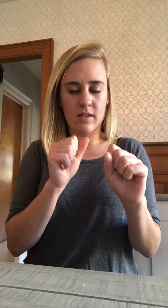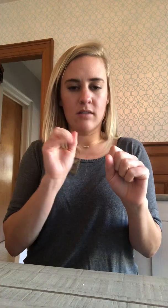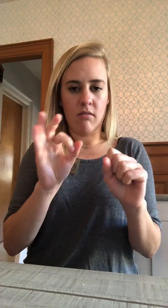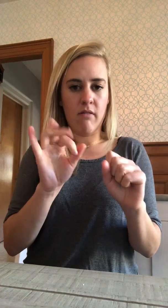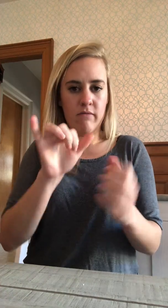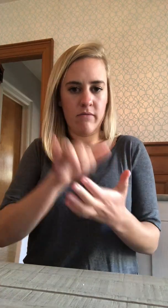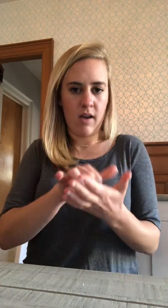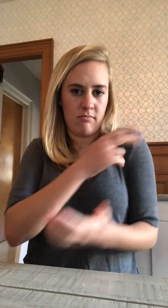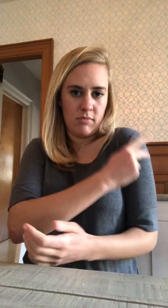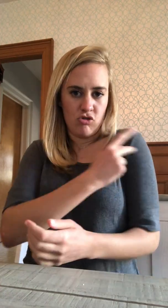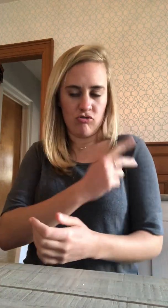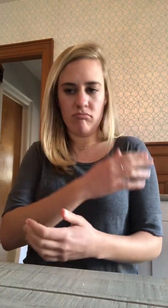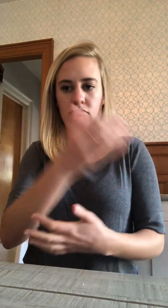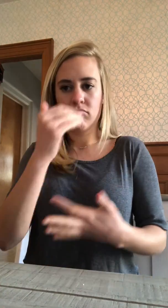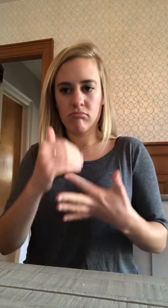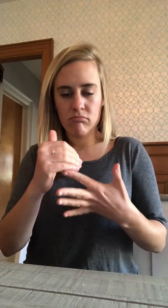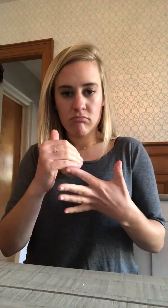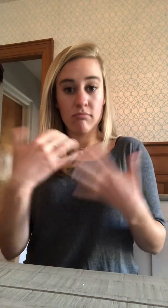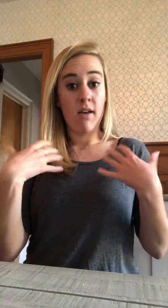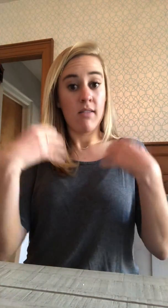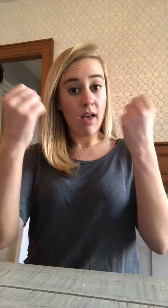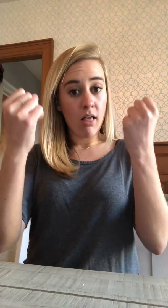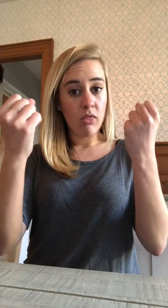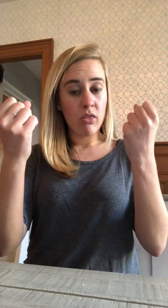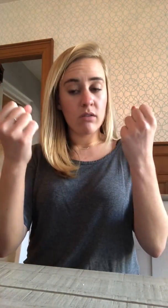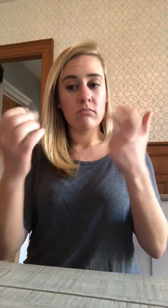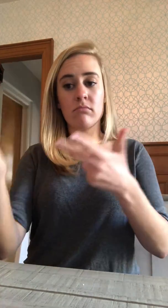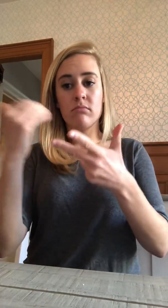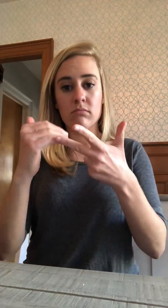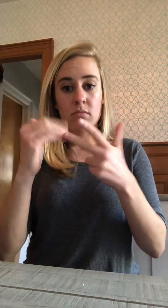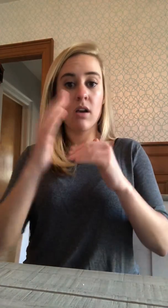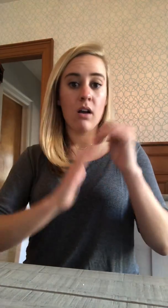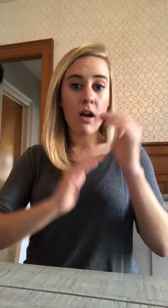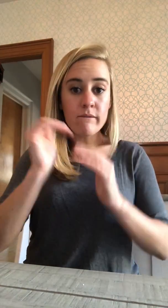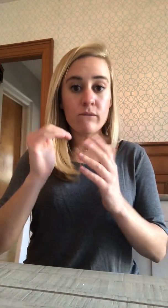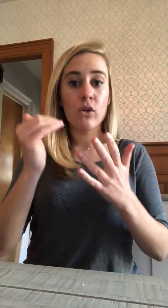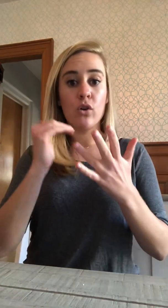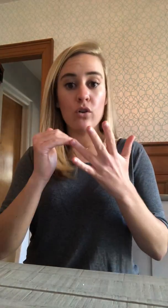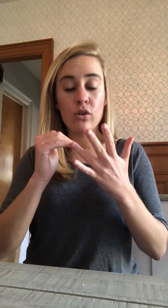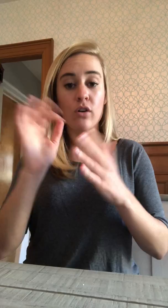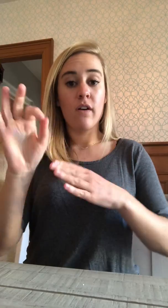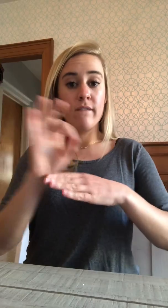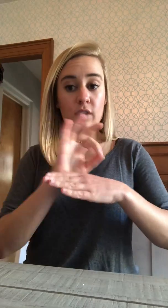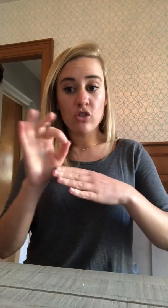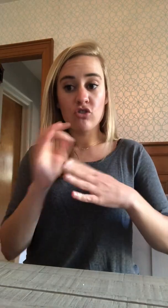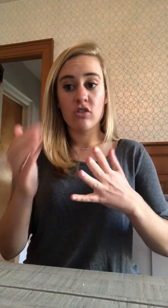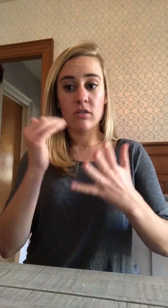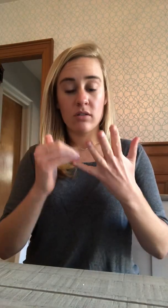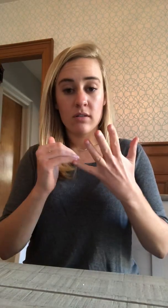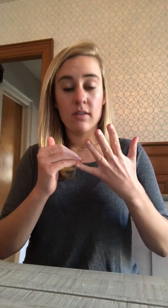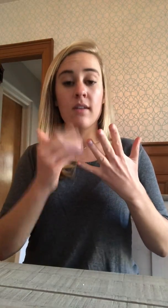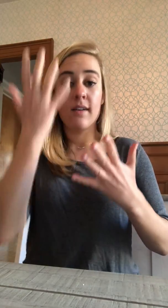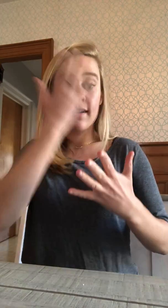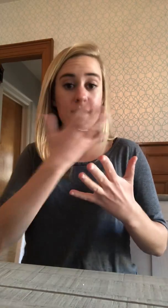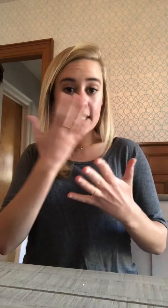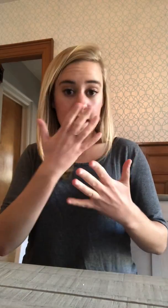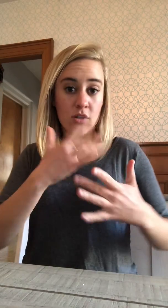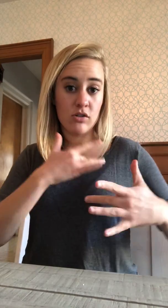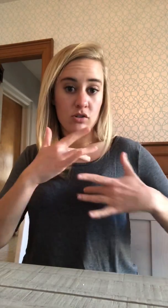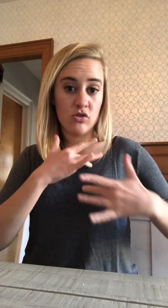The next thing is the health of the person, and then the comfort, then the function, and then the aesthetic concerns of the person. And then,